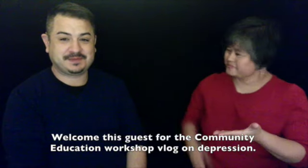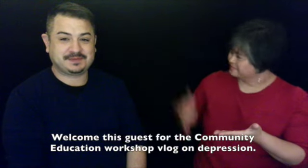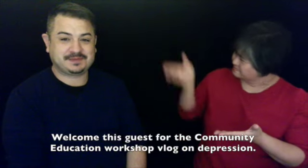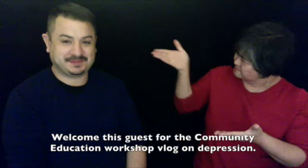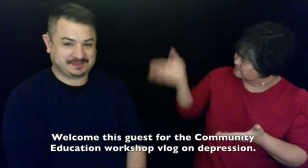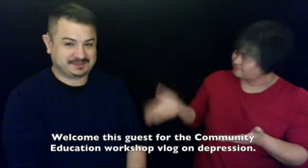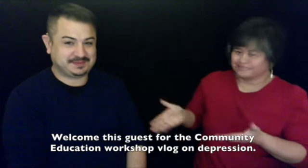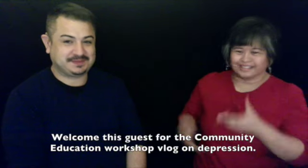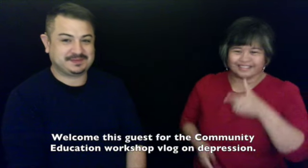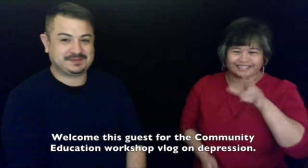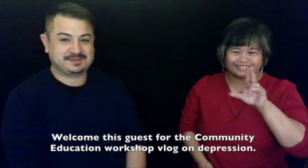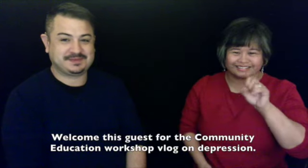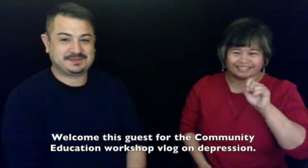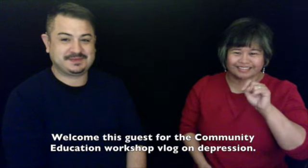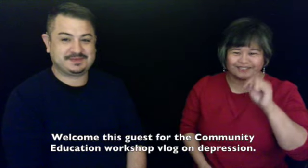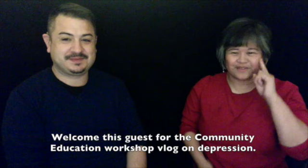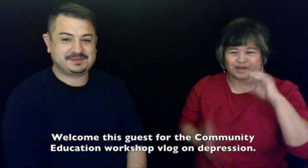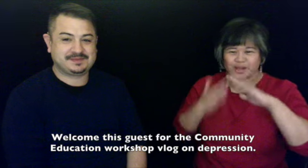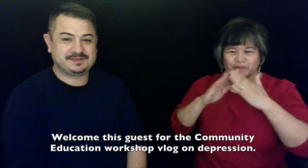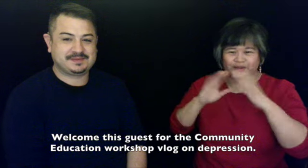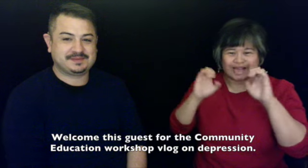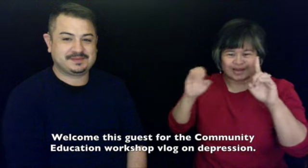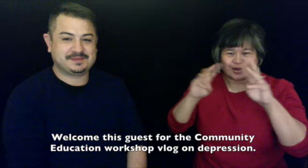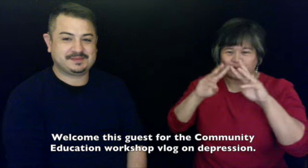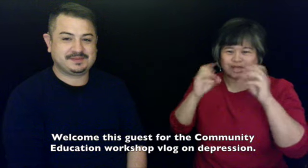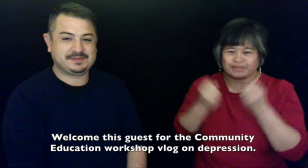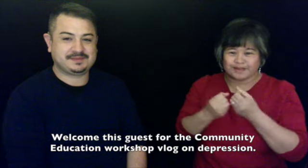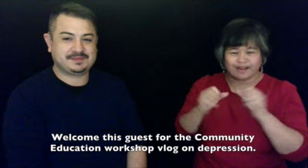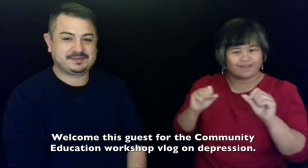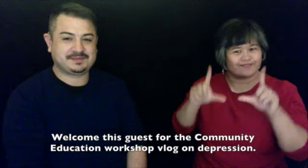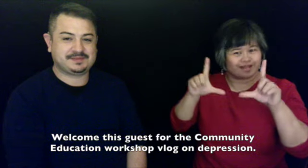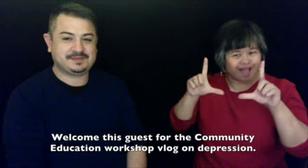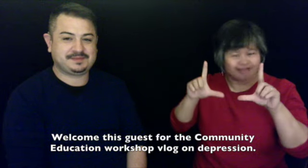Welcome this guest for the Community Education Workshop vlog on depression.